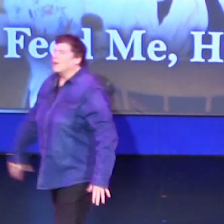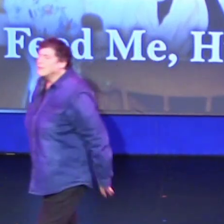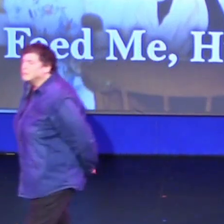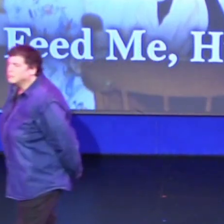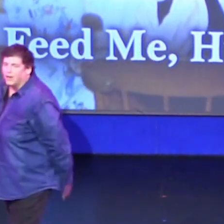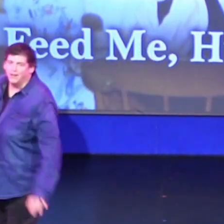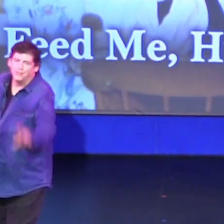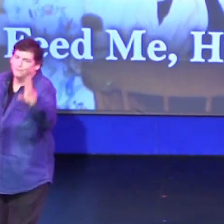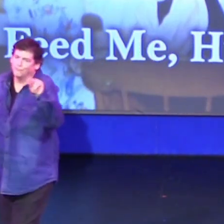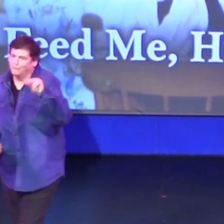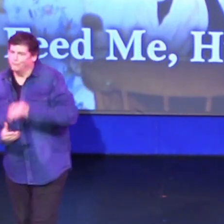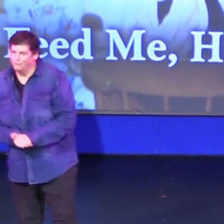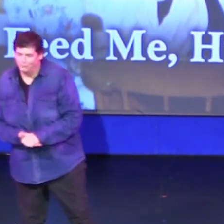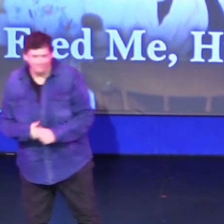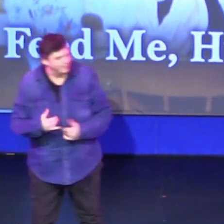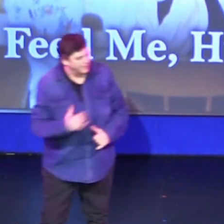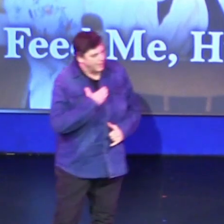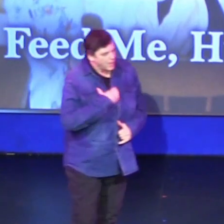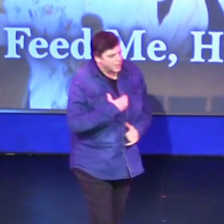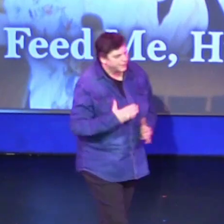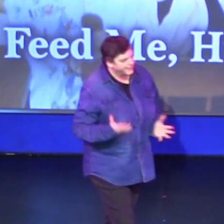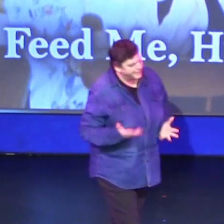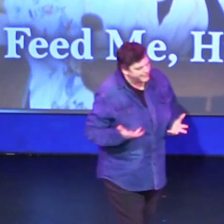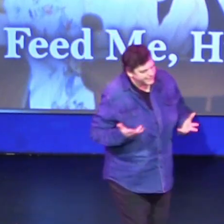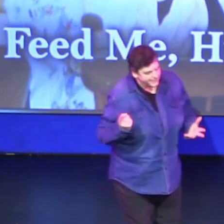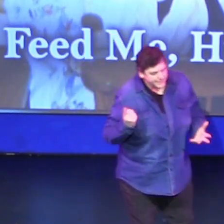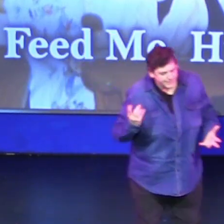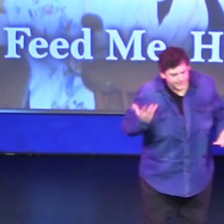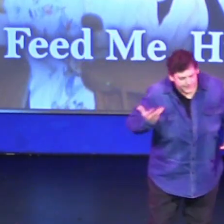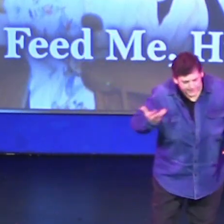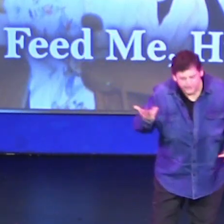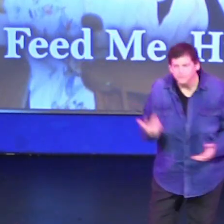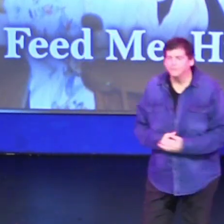When I graduated, I still had a lot to learn. I was still hungry.